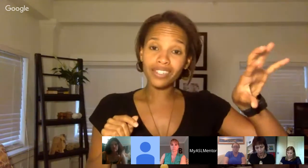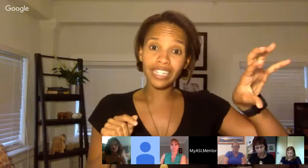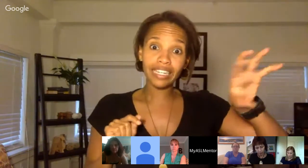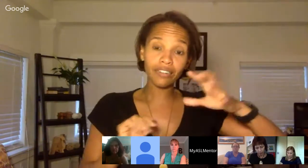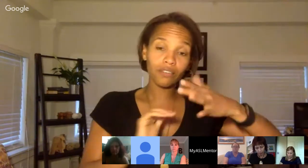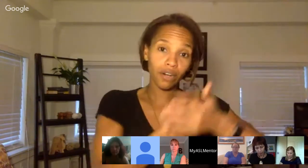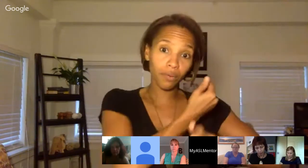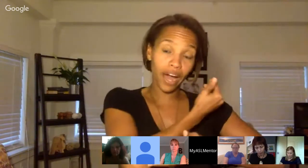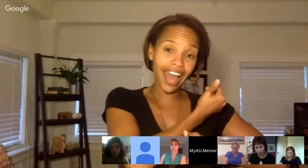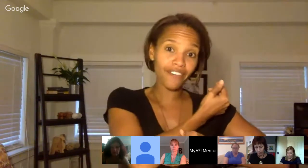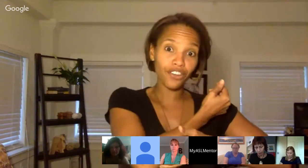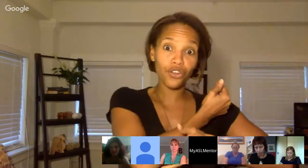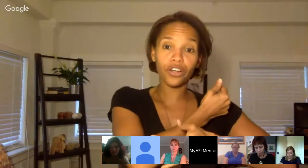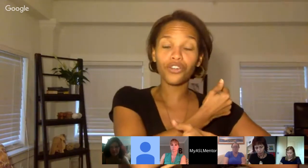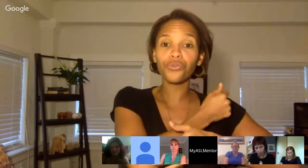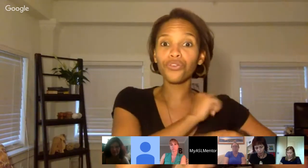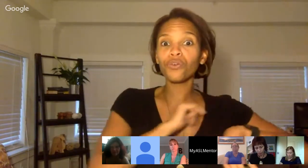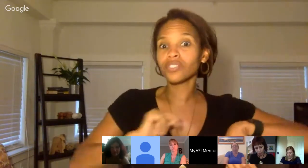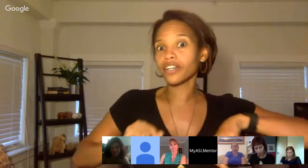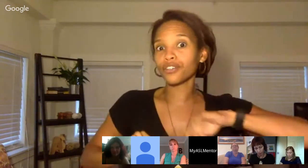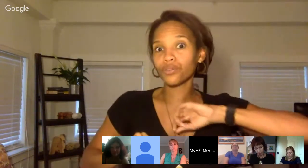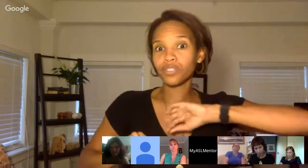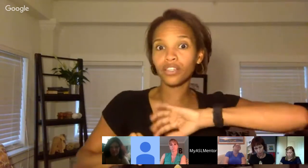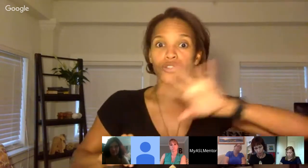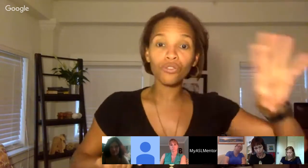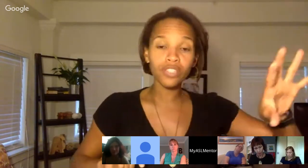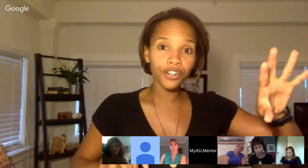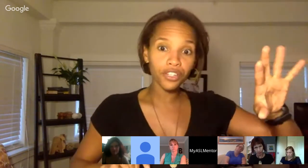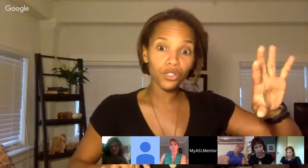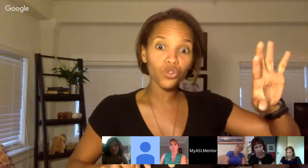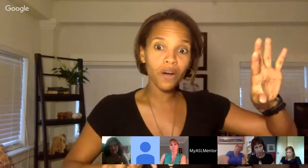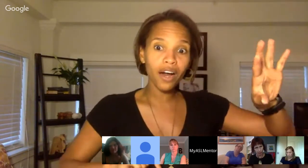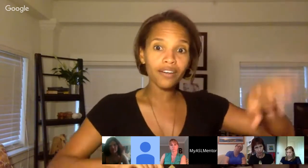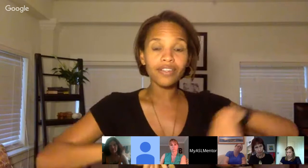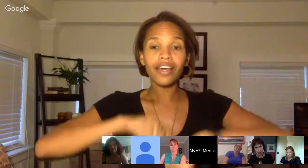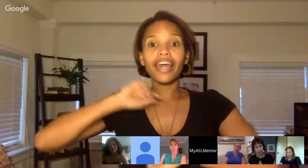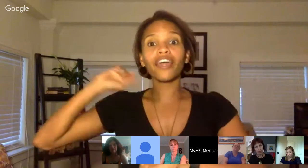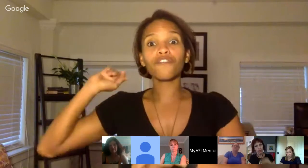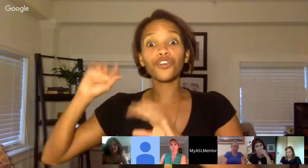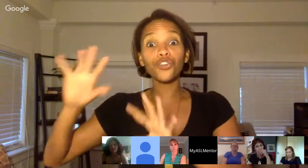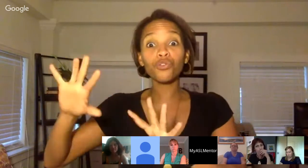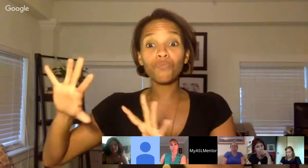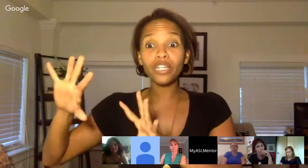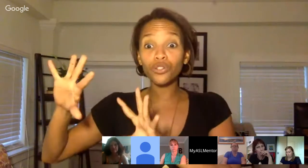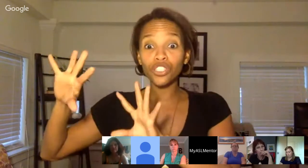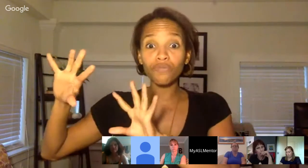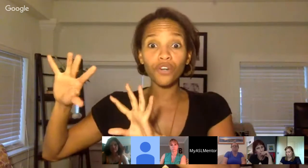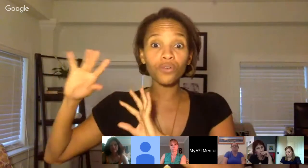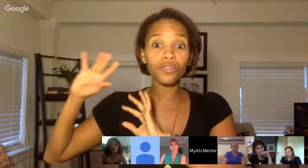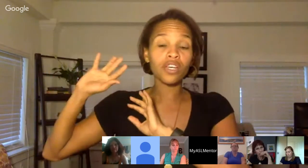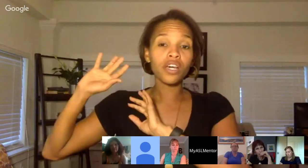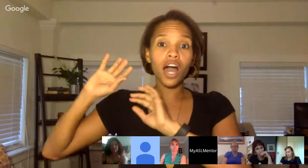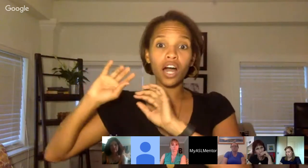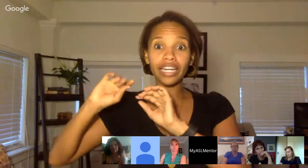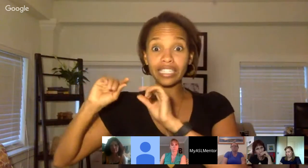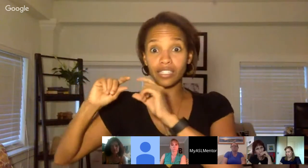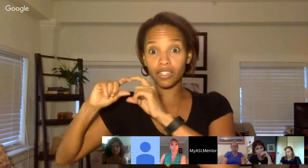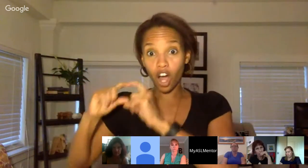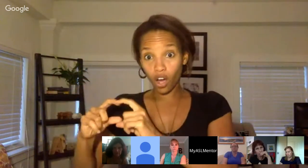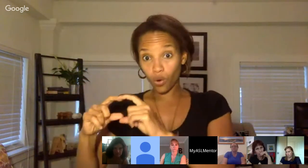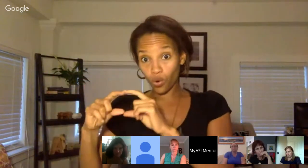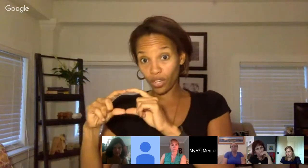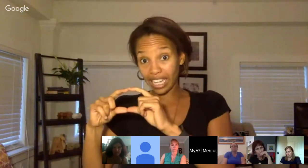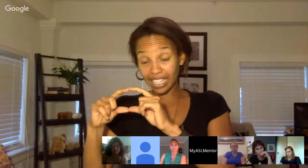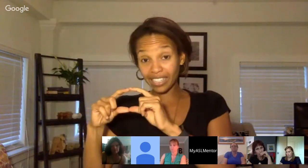the toolbox, it's in, I have a new newsletter, so it's in the newsletter in the toolbox, and for you mentorship folks,